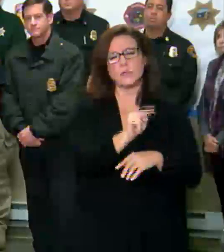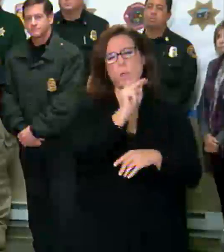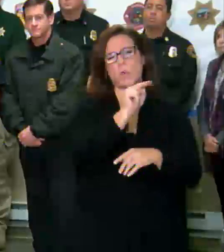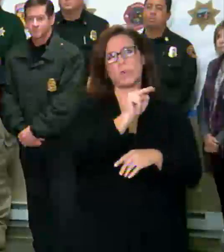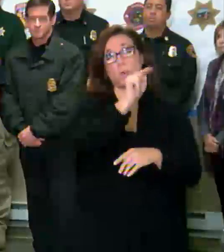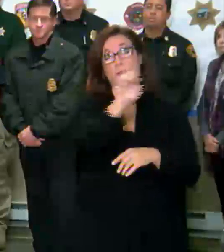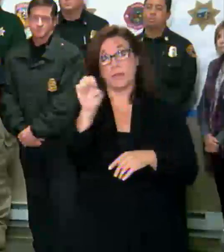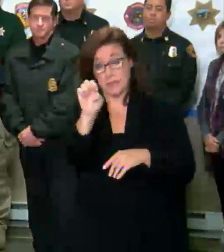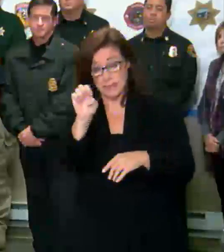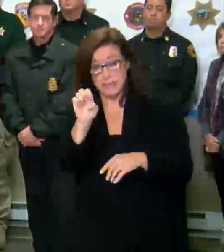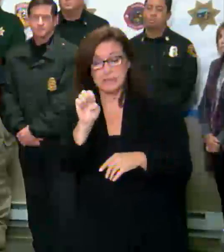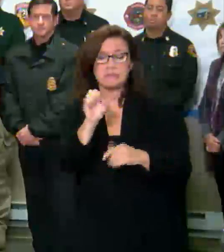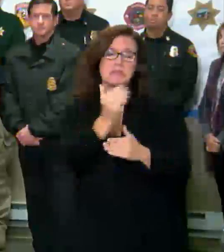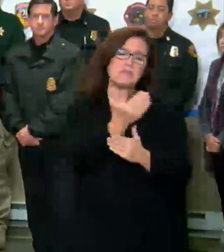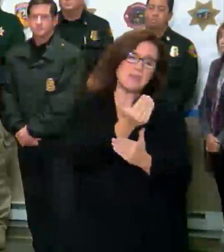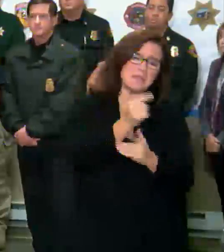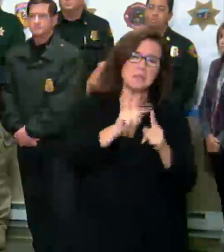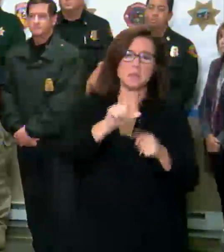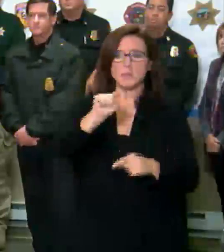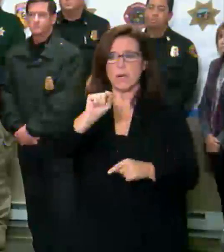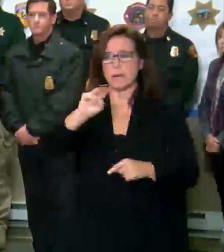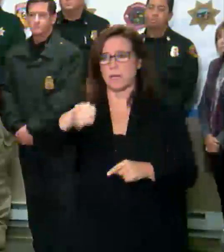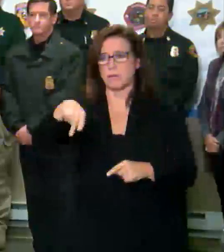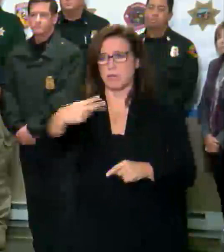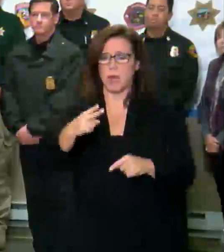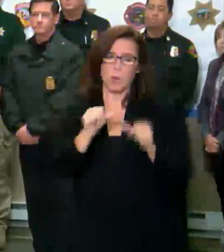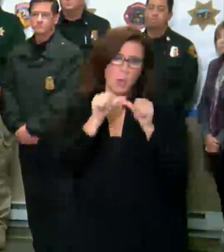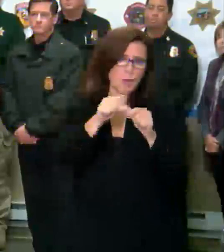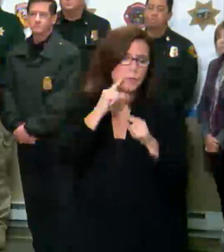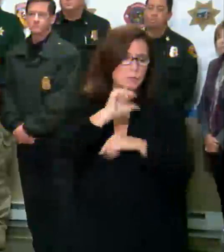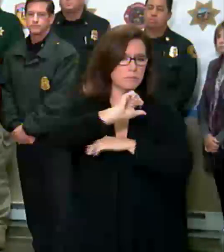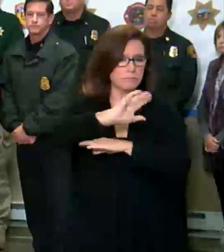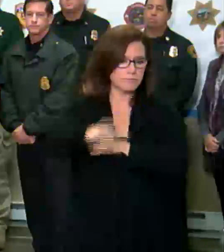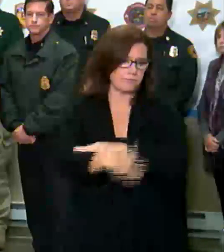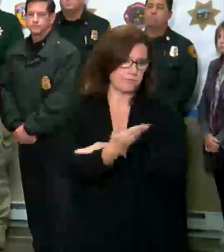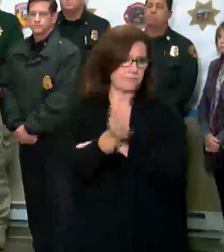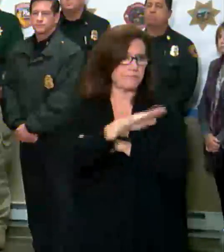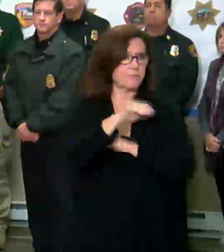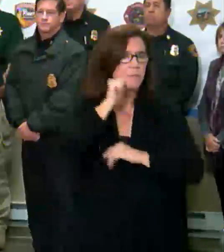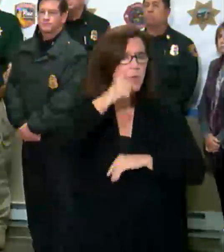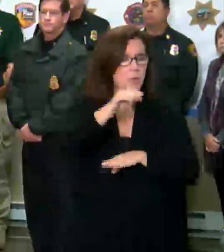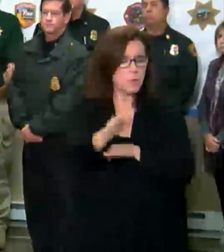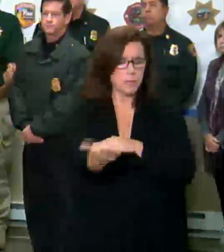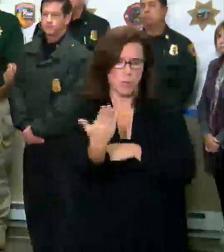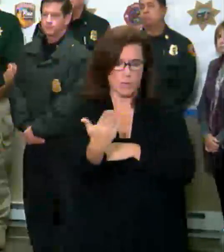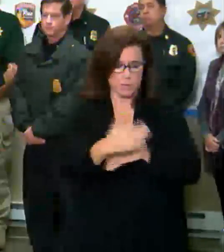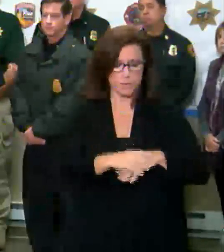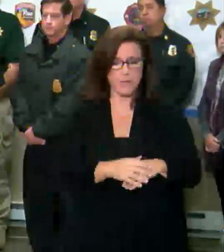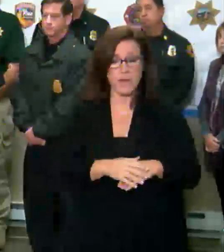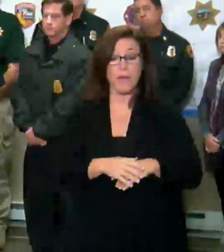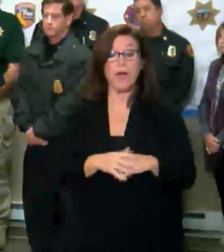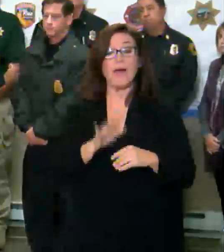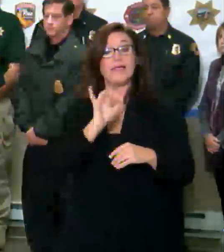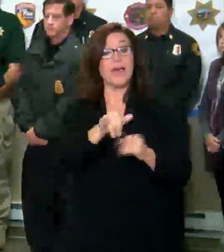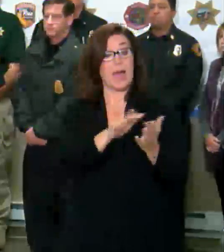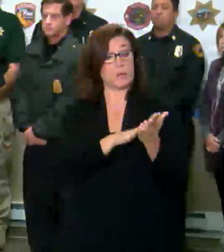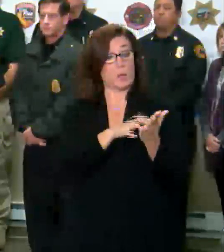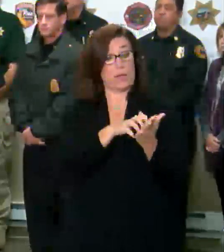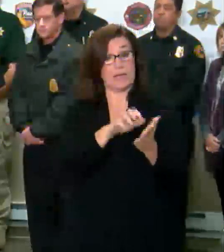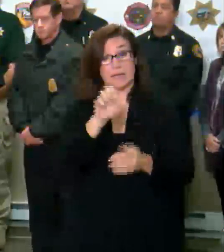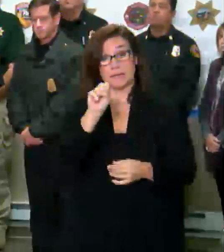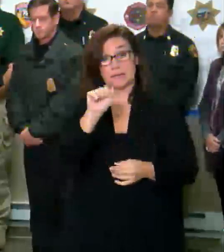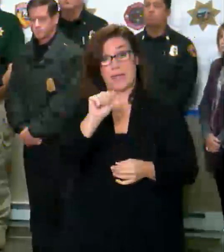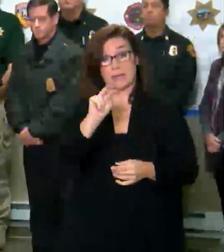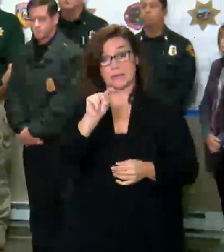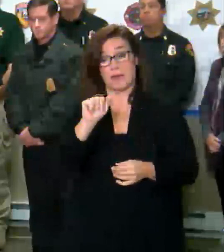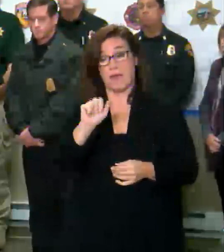maybe 15 to 20 miles per hour tomorrow morning. But then, since it's weak Santa Ana, by tomorrow afternoon, those winds are going to shift around